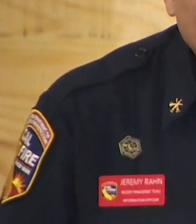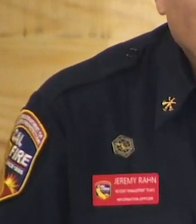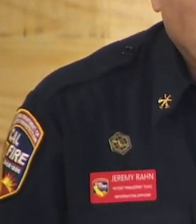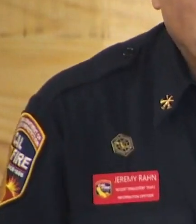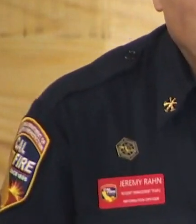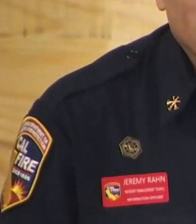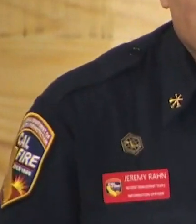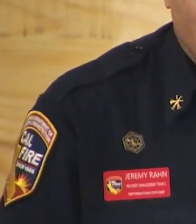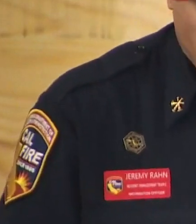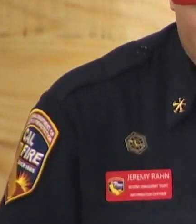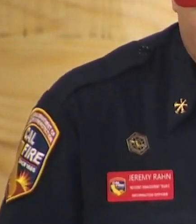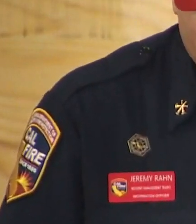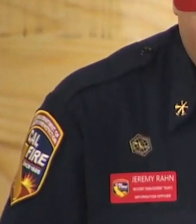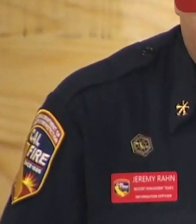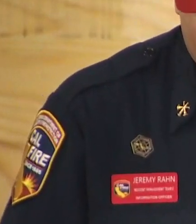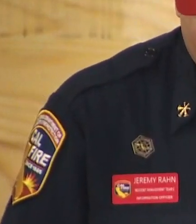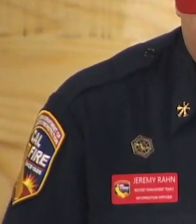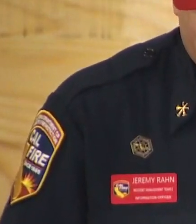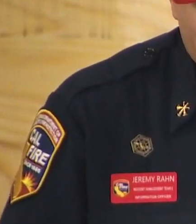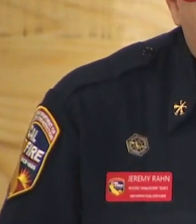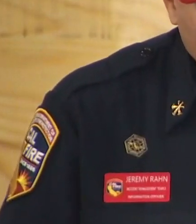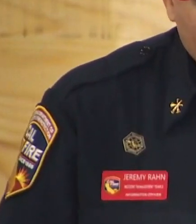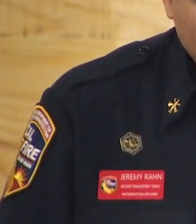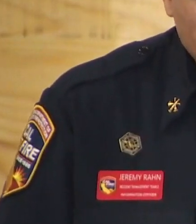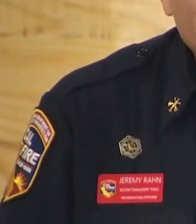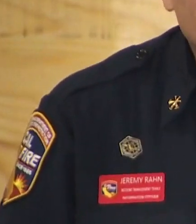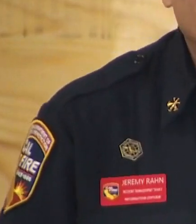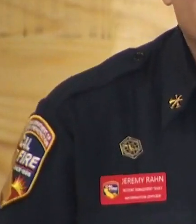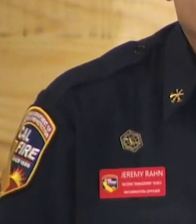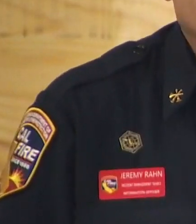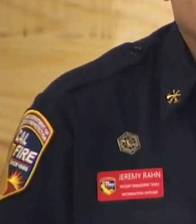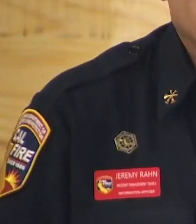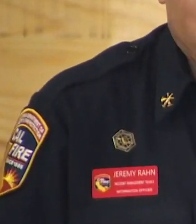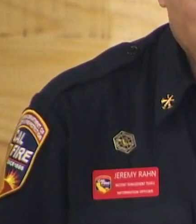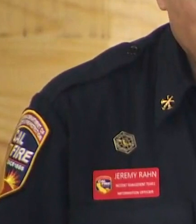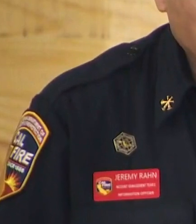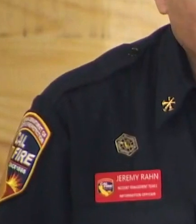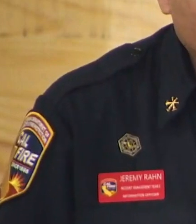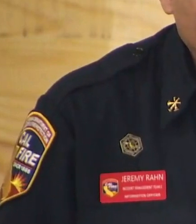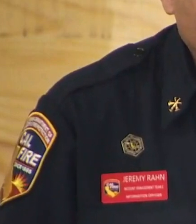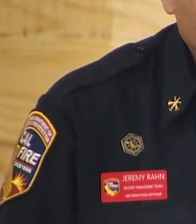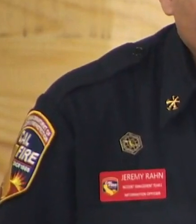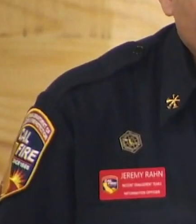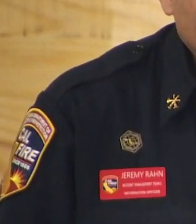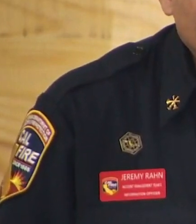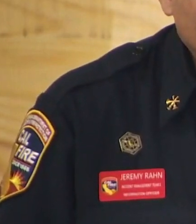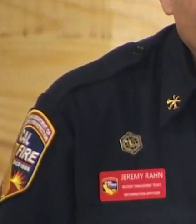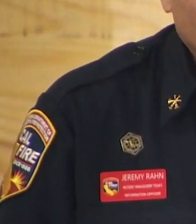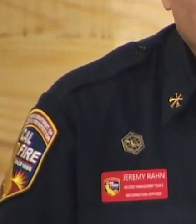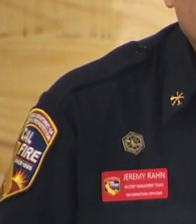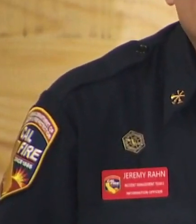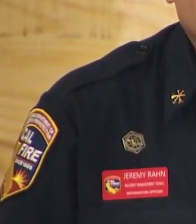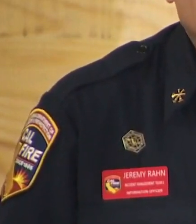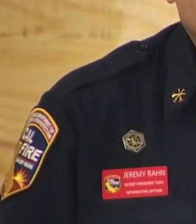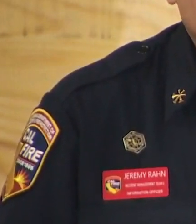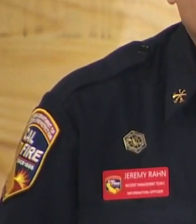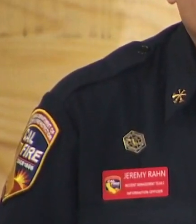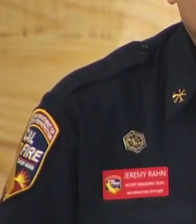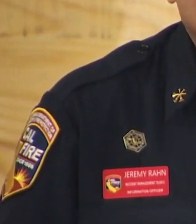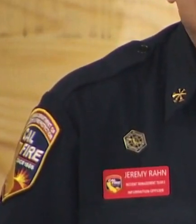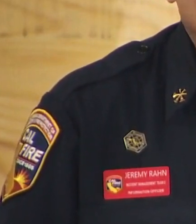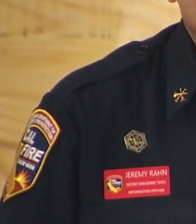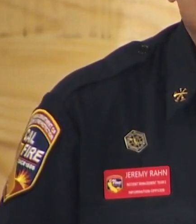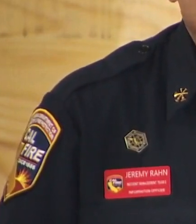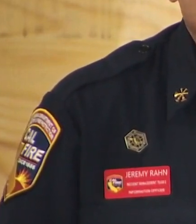Thank you. And it's our honor to have our Governor Newsom here today, but before we turn it over to Governor Newsom, if we could have our local elected